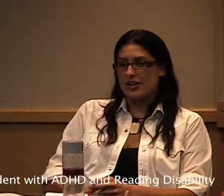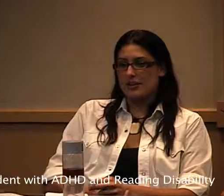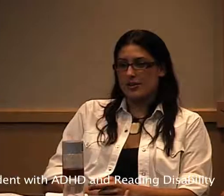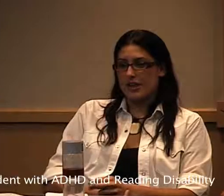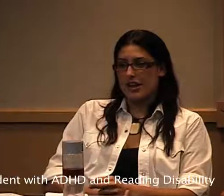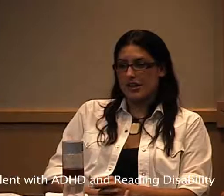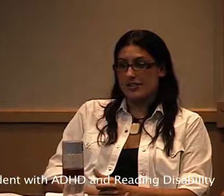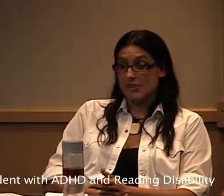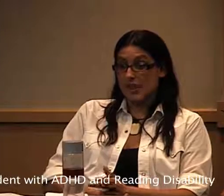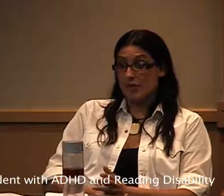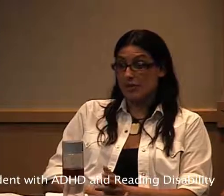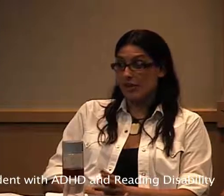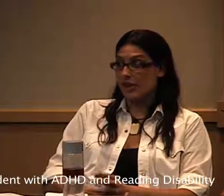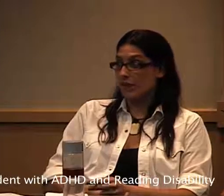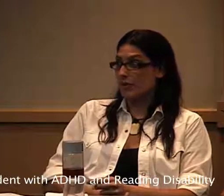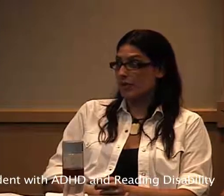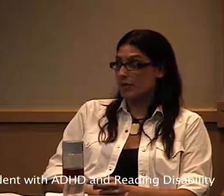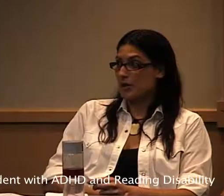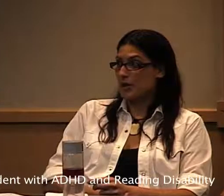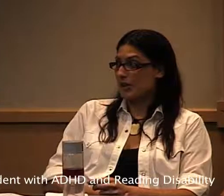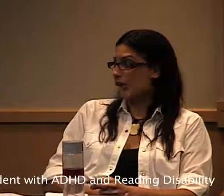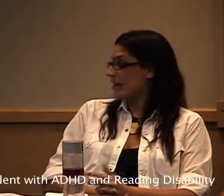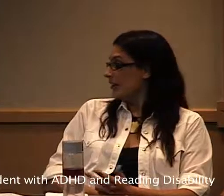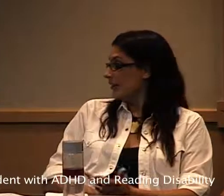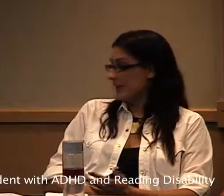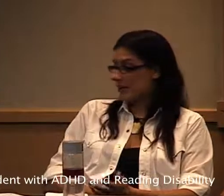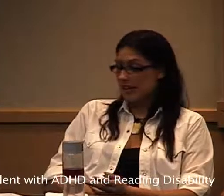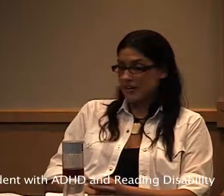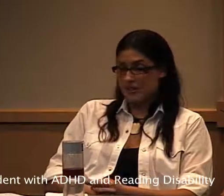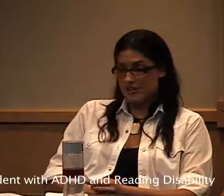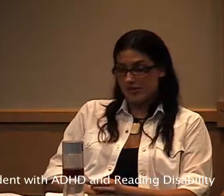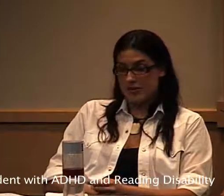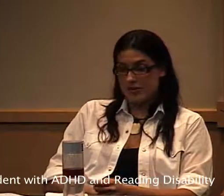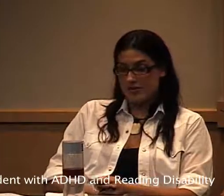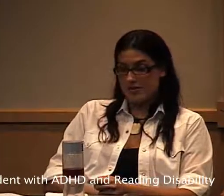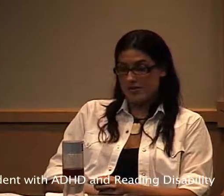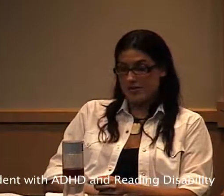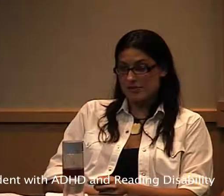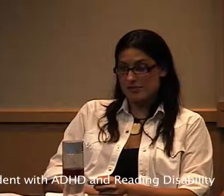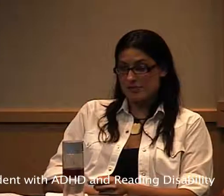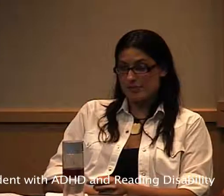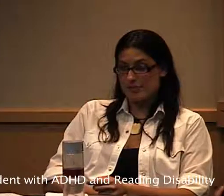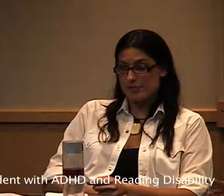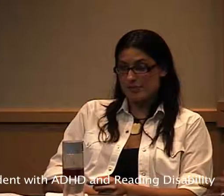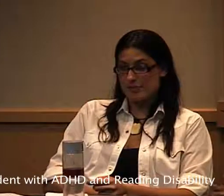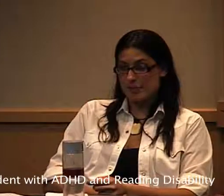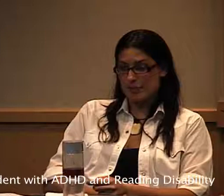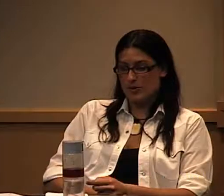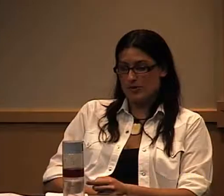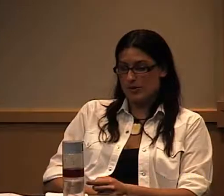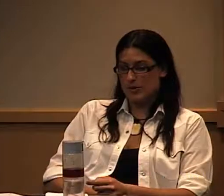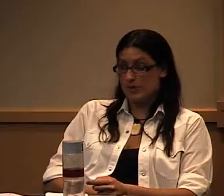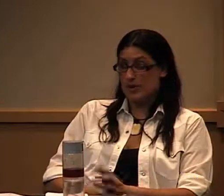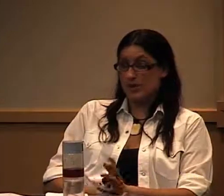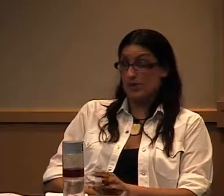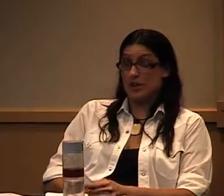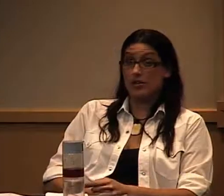in the way is I am really good with people. And like a lot of us, you know, there's people just assume that